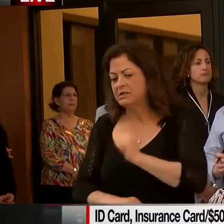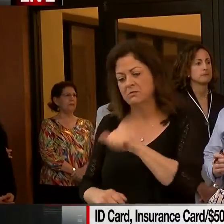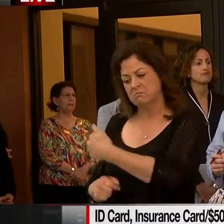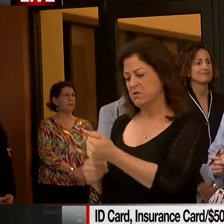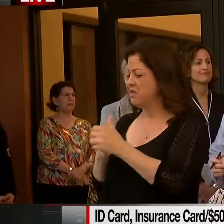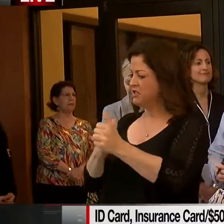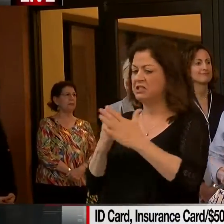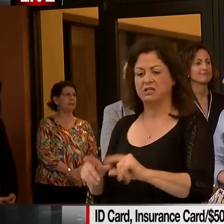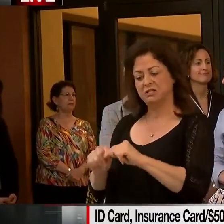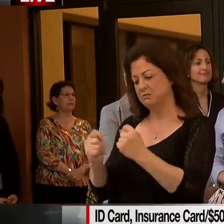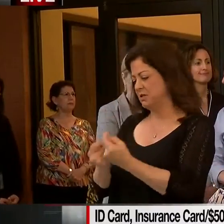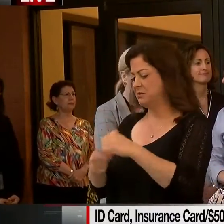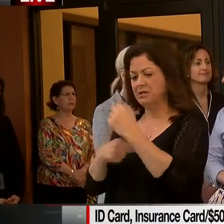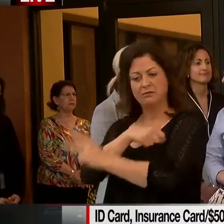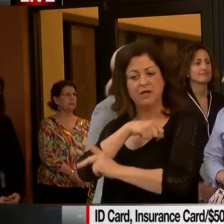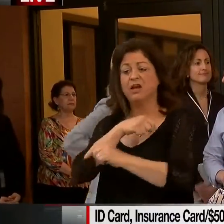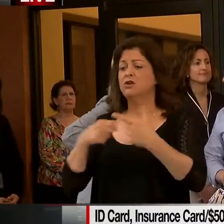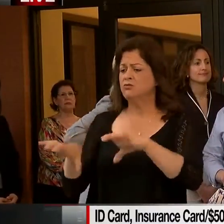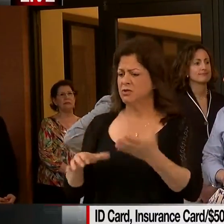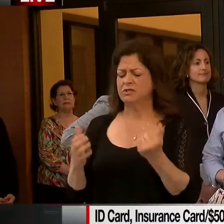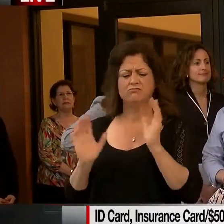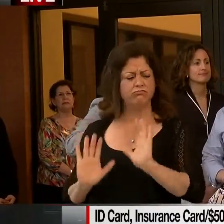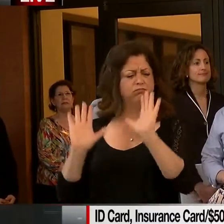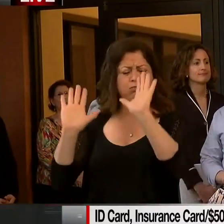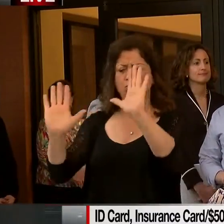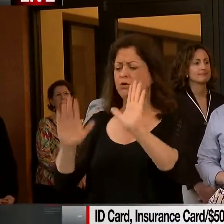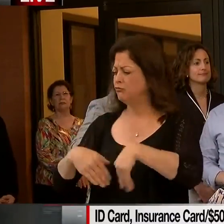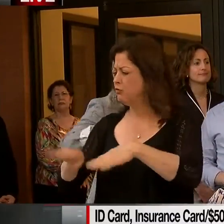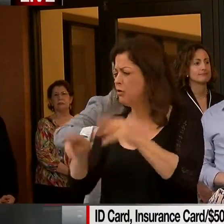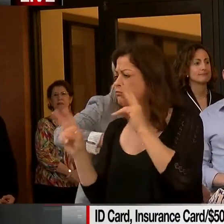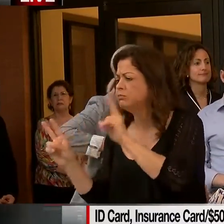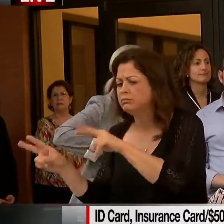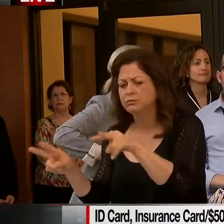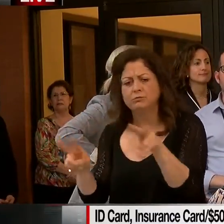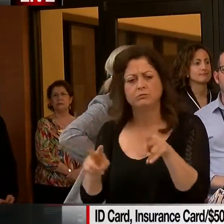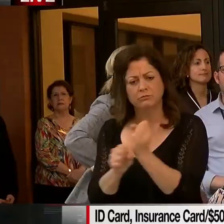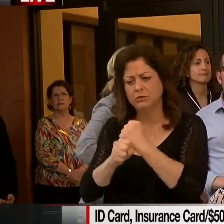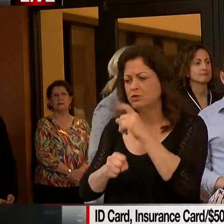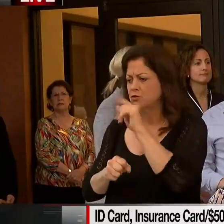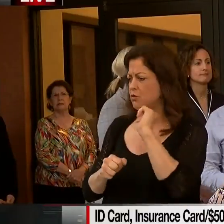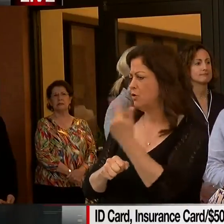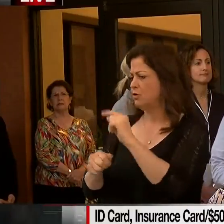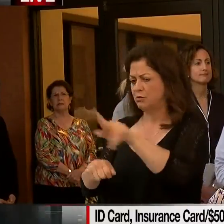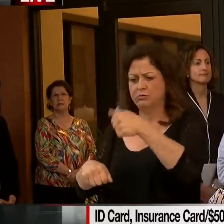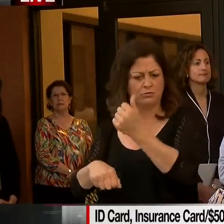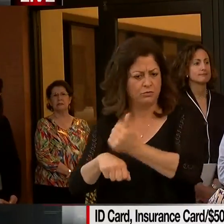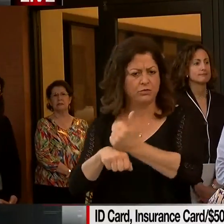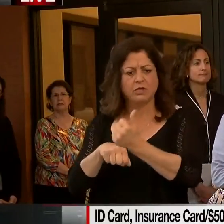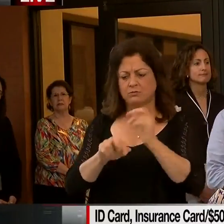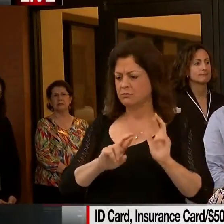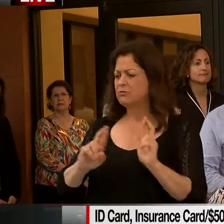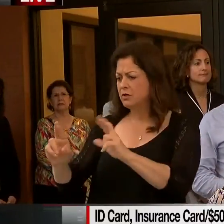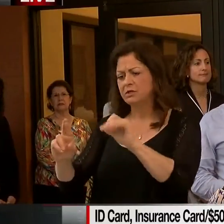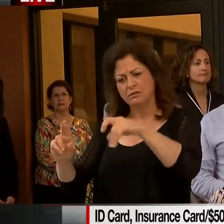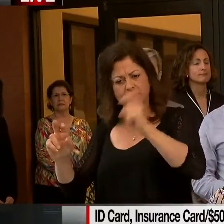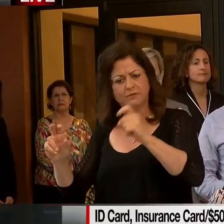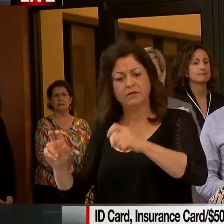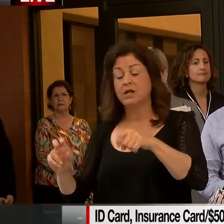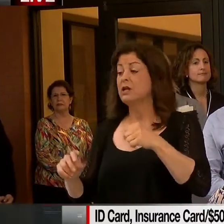successful walkthrough. Also have several members of our council, both councils in the audience today. They've been invaluable to this process, working